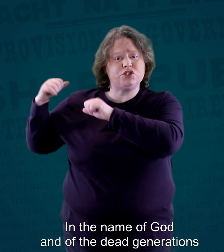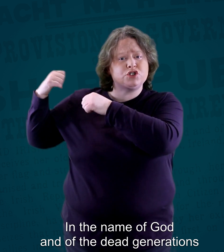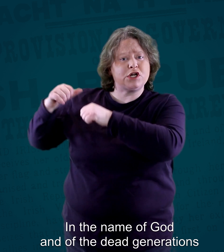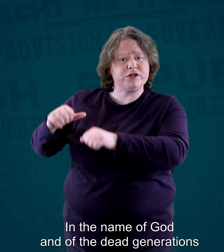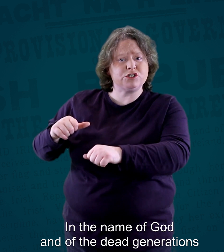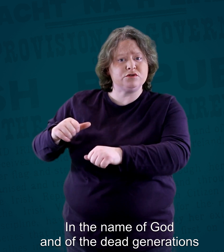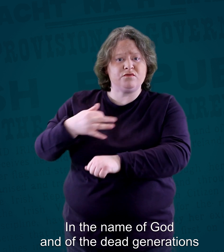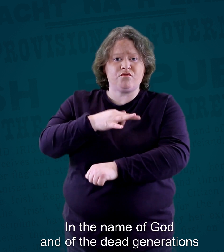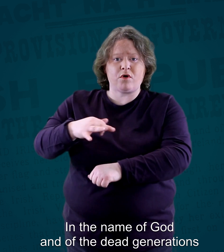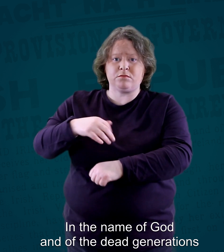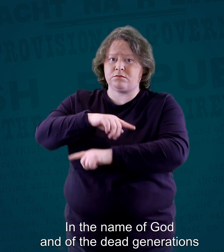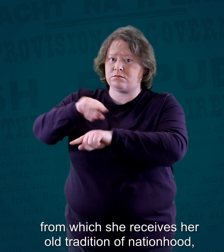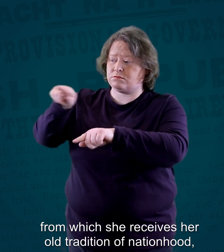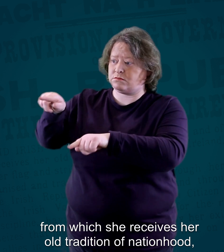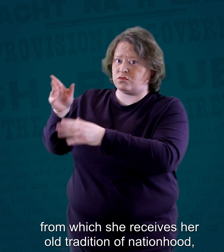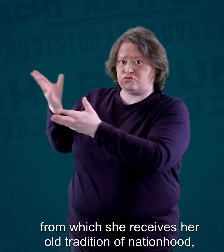old tradition of nationhood,